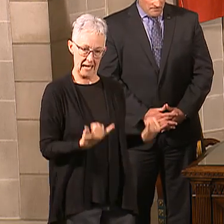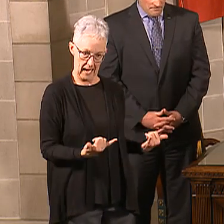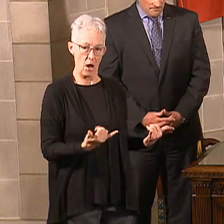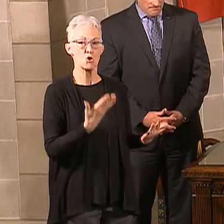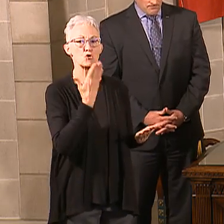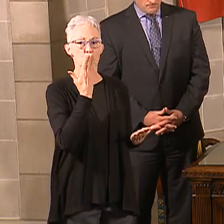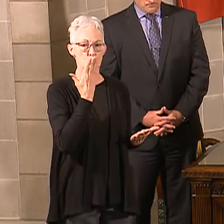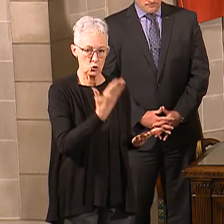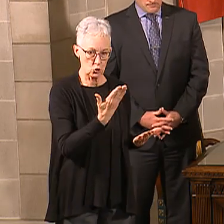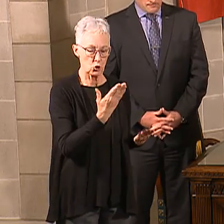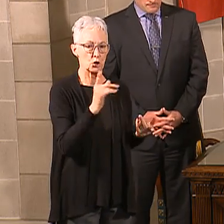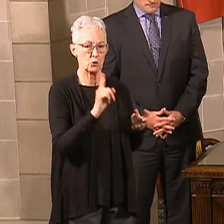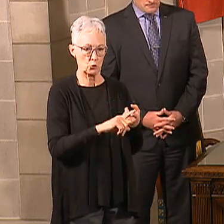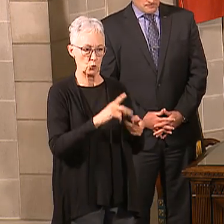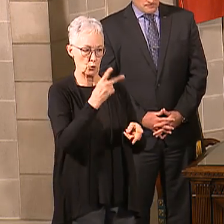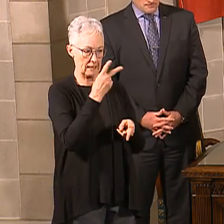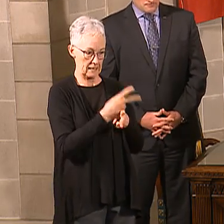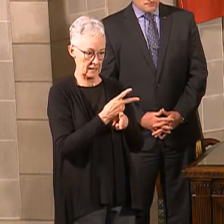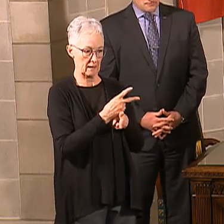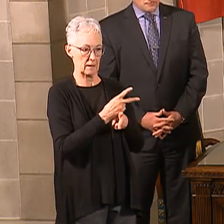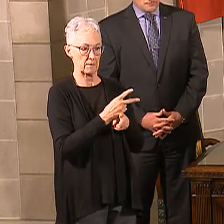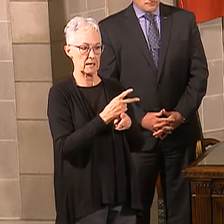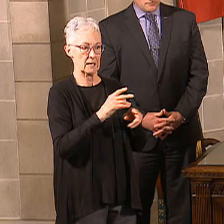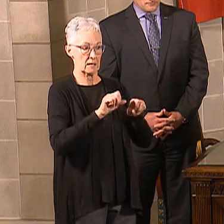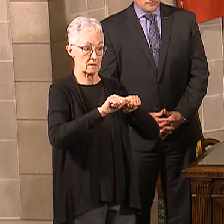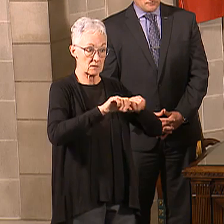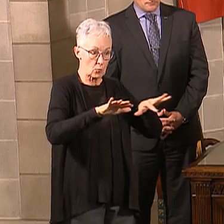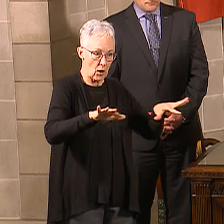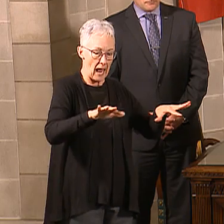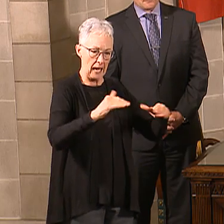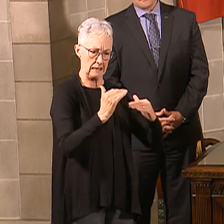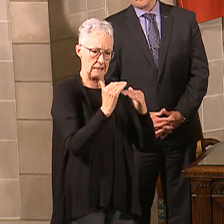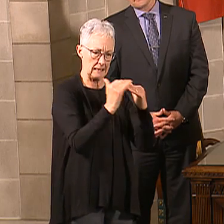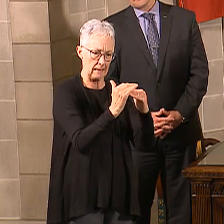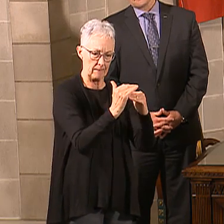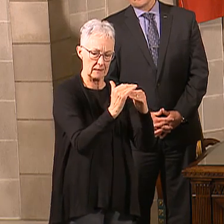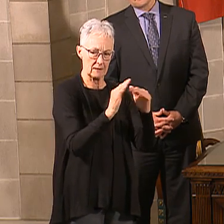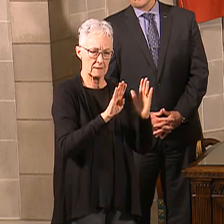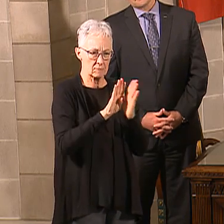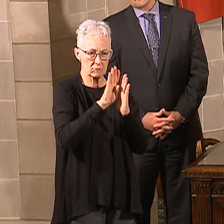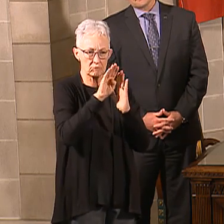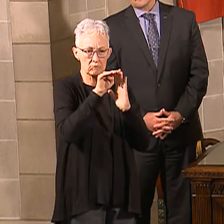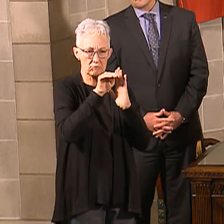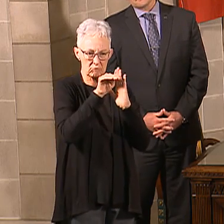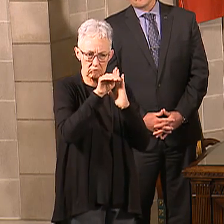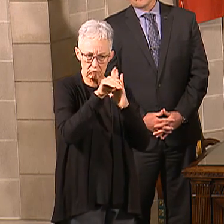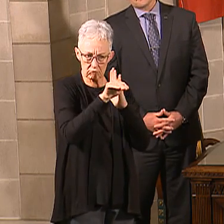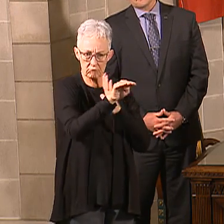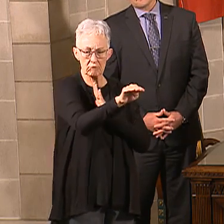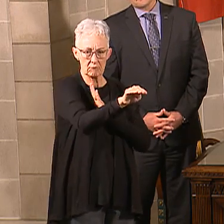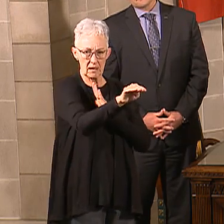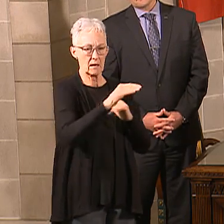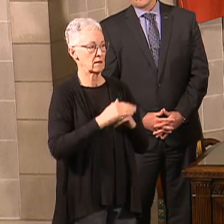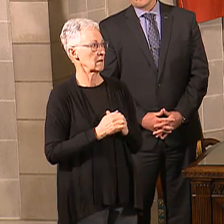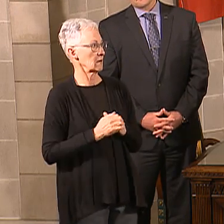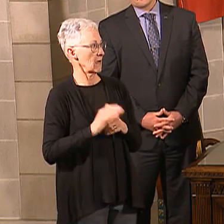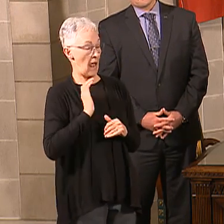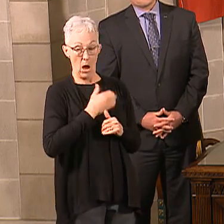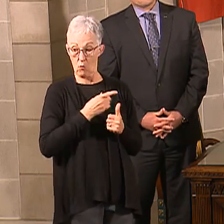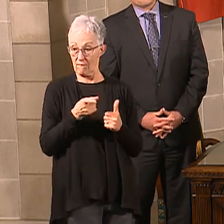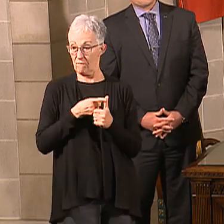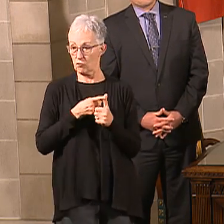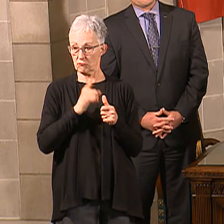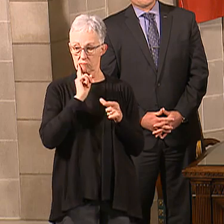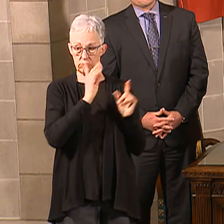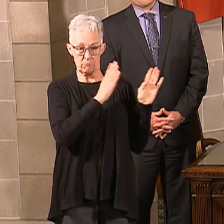spread. And by the way, again, we're just having more conversations about it because we do revisit these things with folks. Our original plan